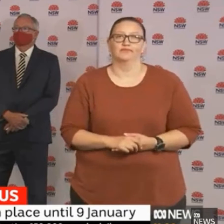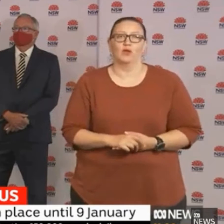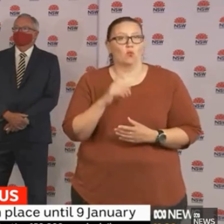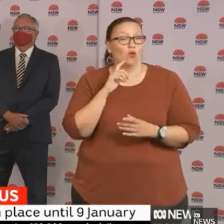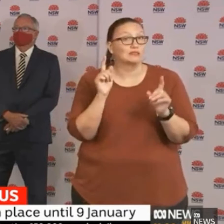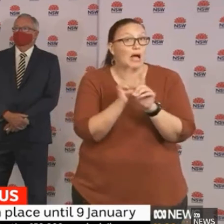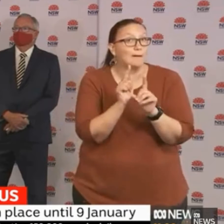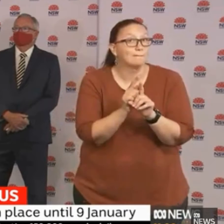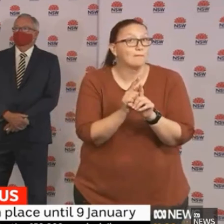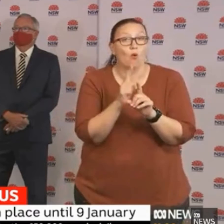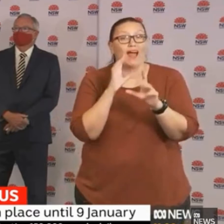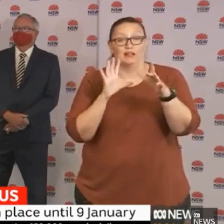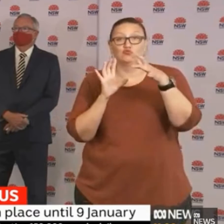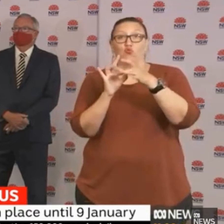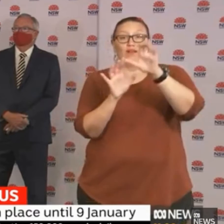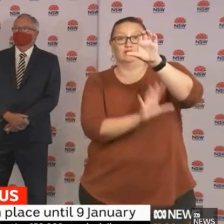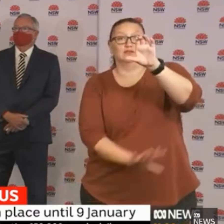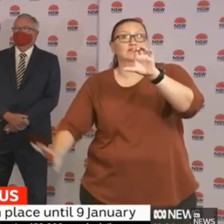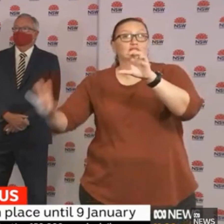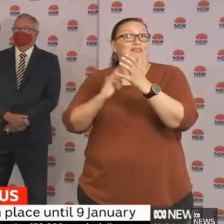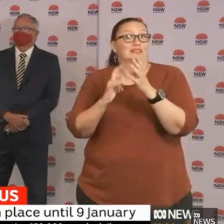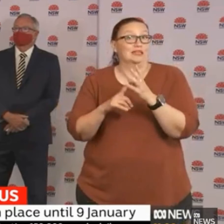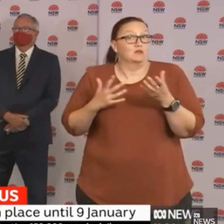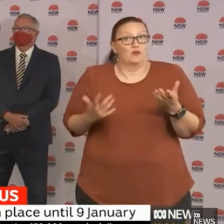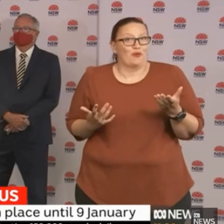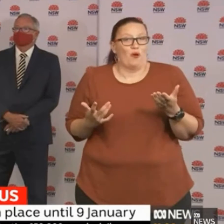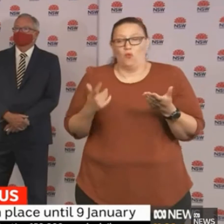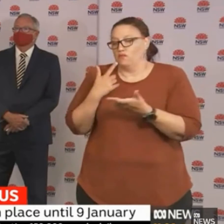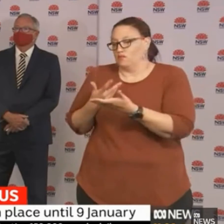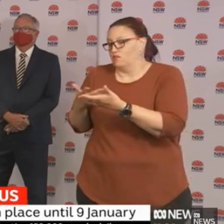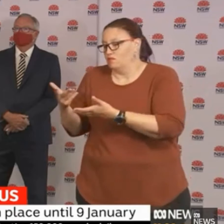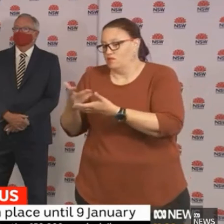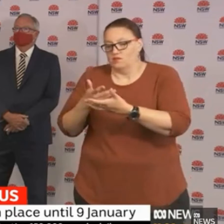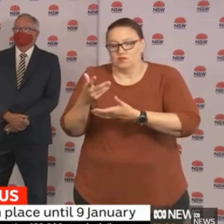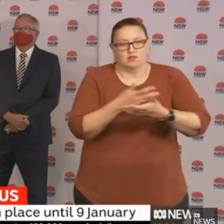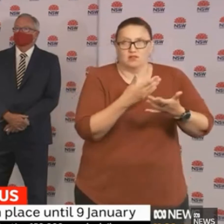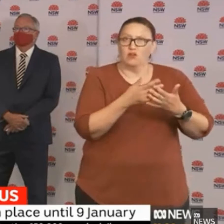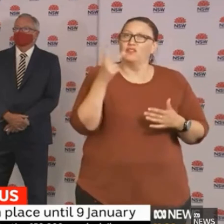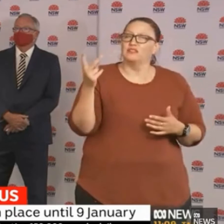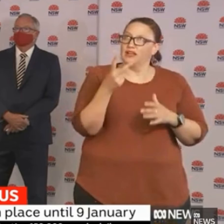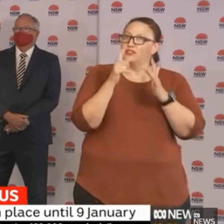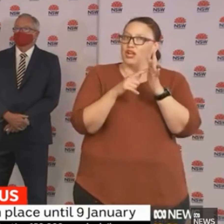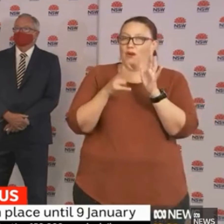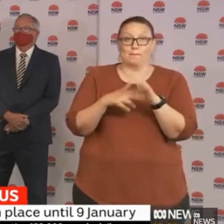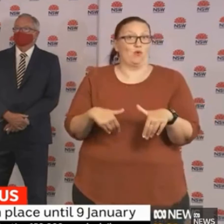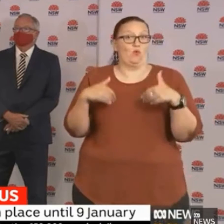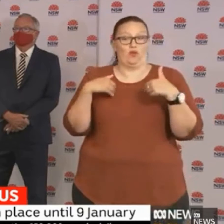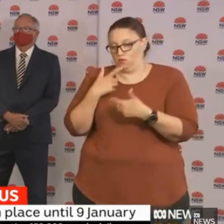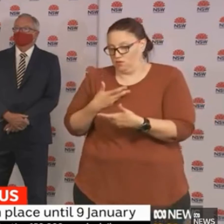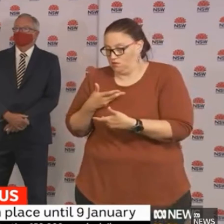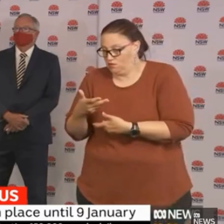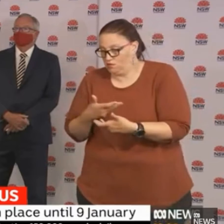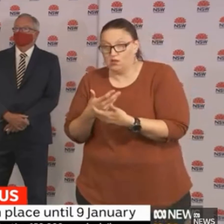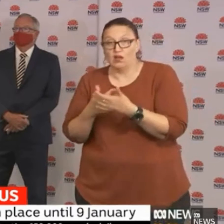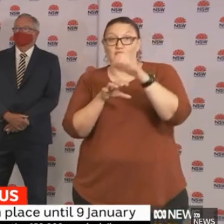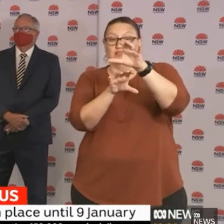zone part of Greater Sydney as soon as possible. So we'll have a conversation with the health experts on the morning of the 2nd to see to what extent we can